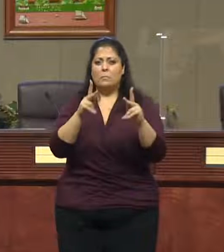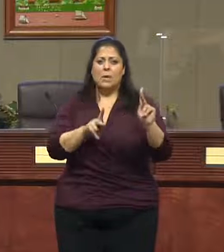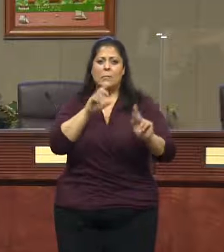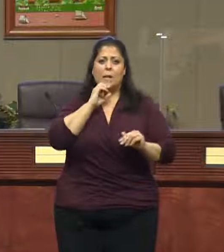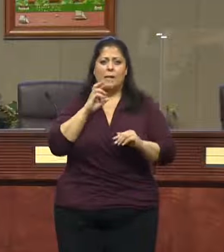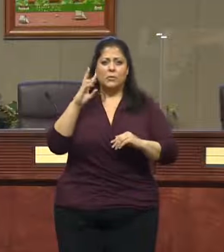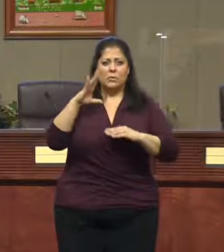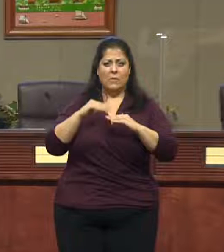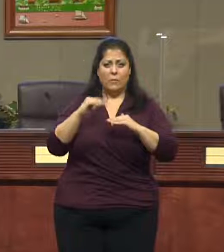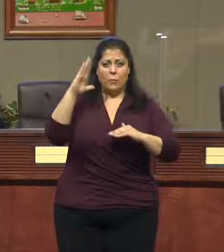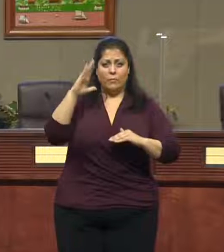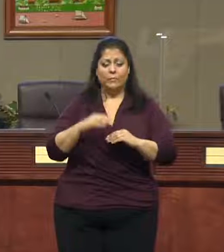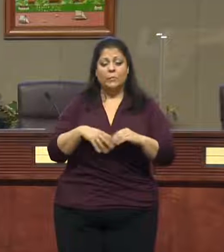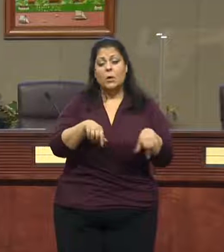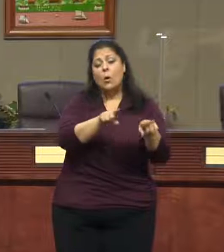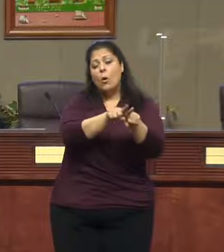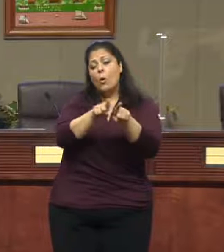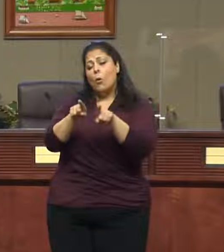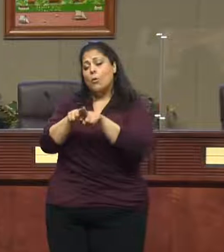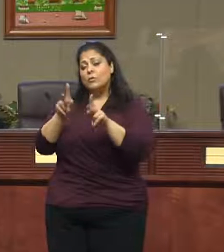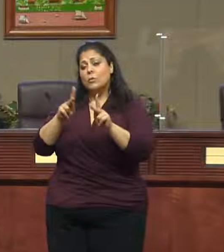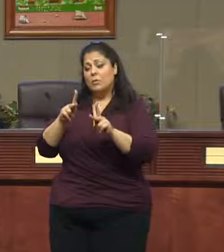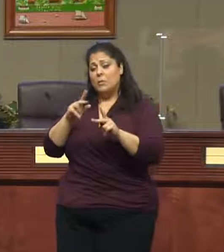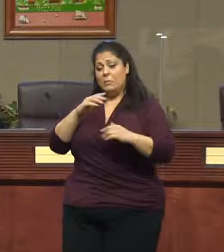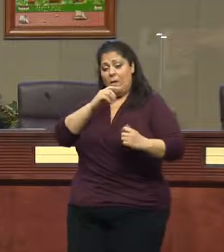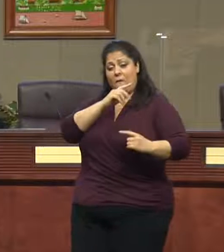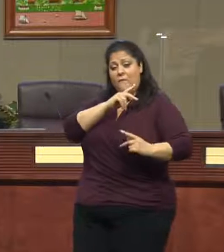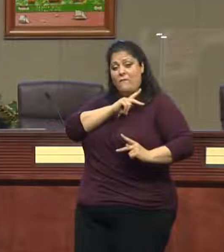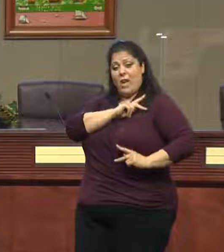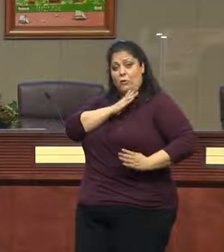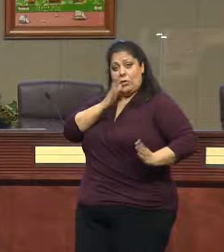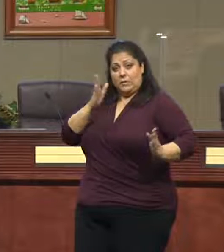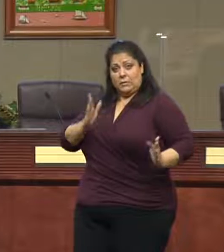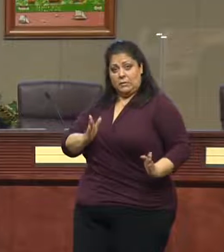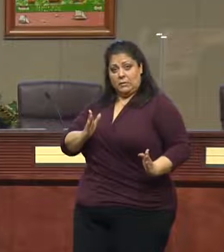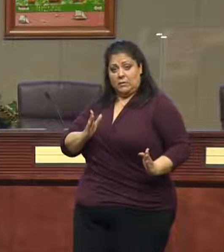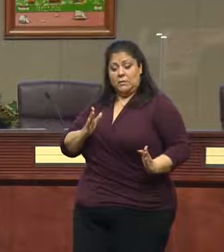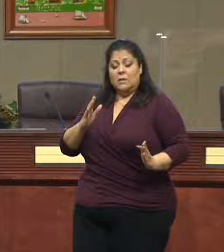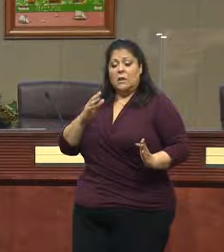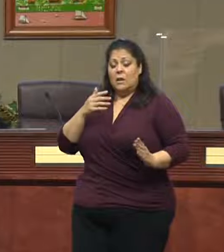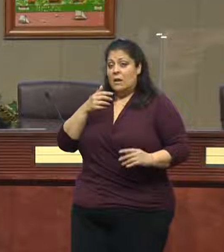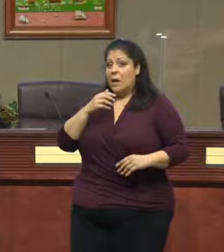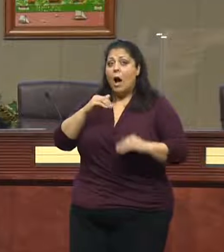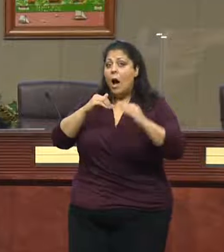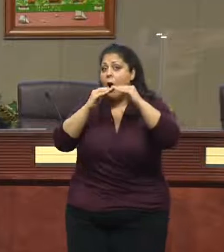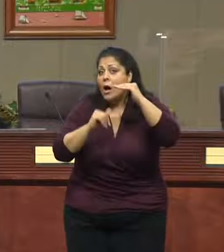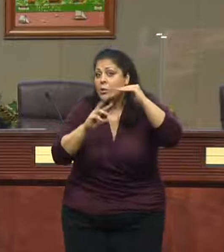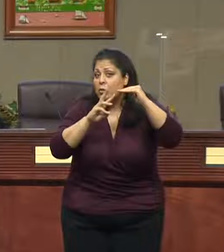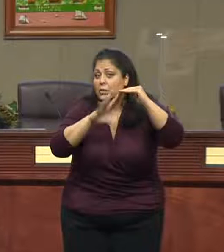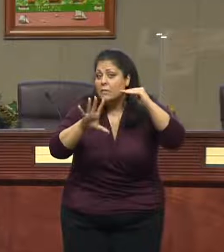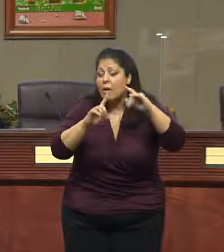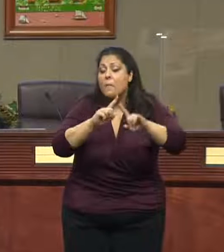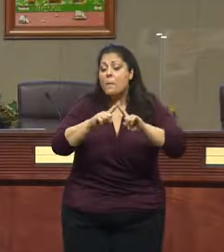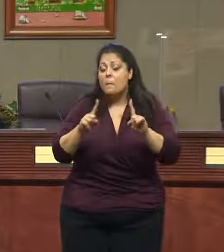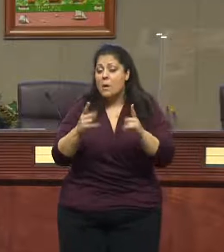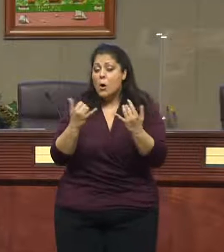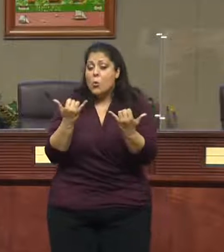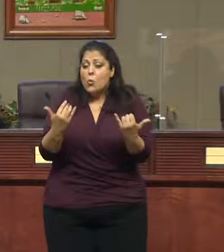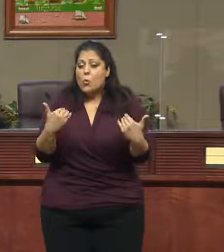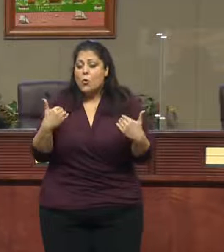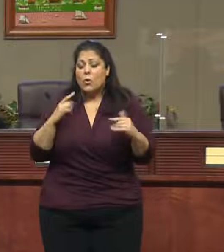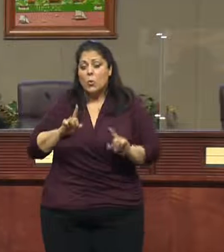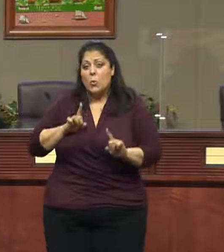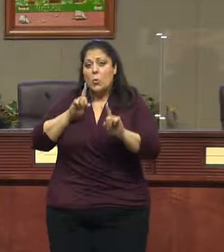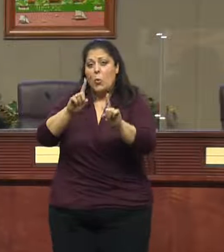to highlight that veterans under the age of 65 with certain underlying medical conditions and who currently receive care at